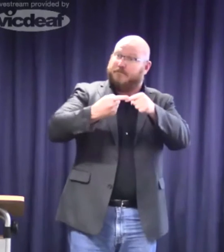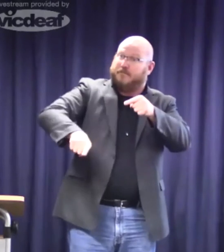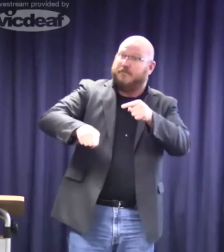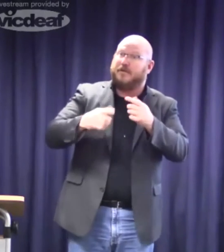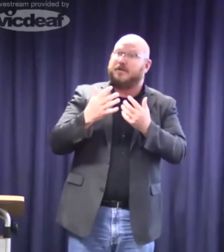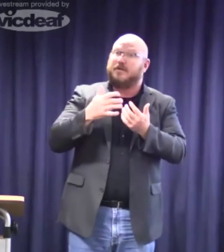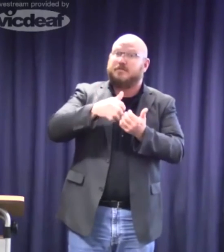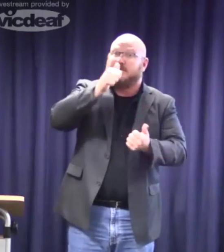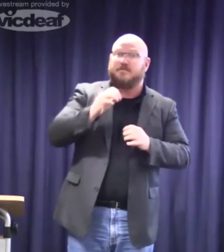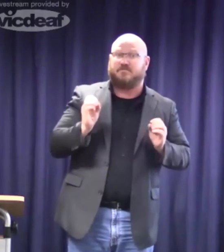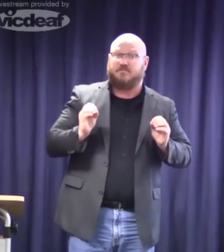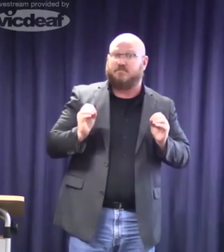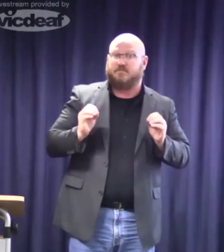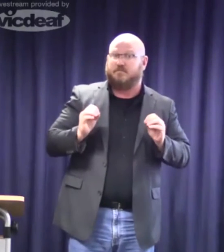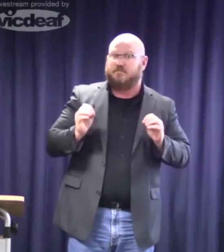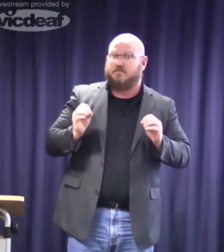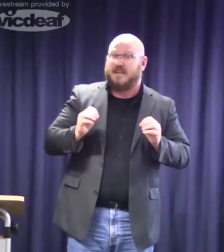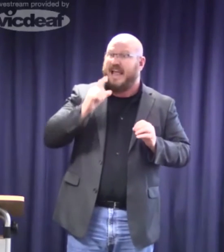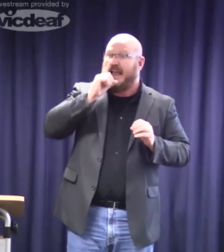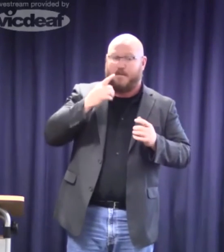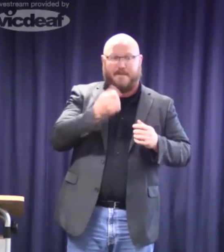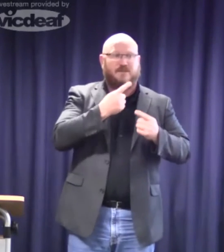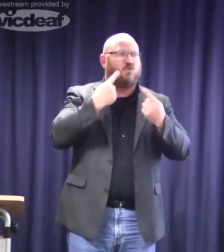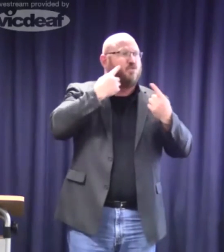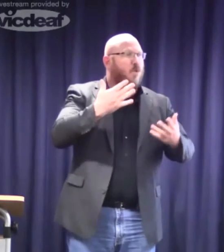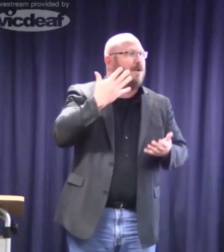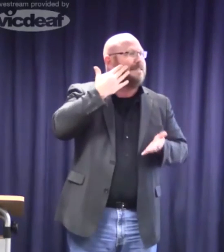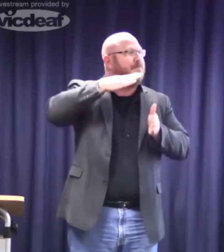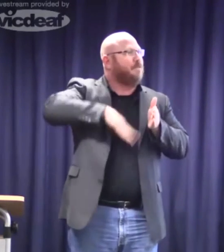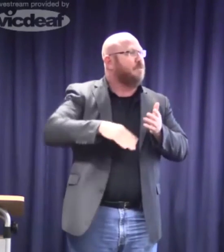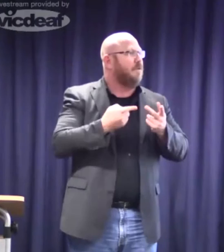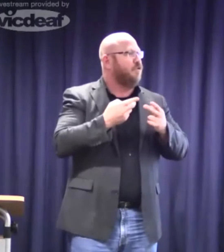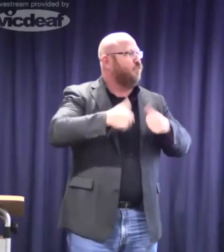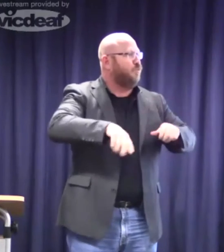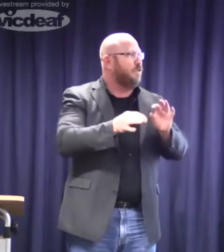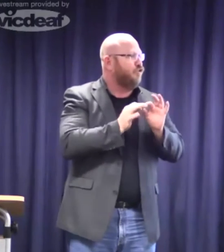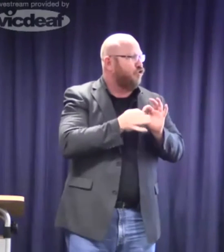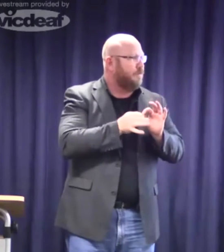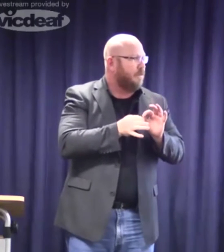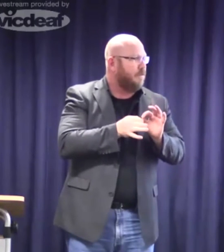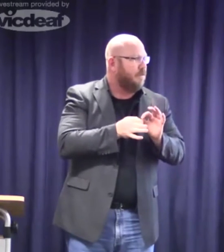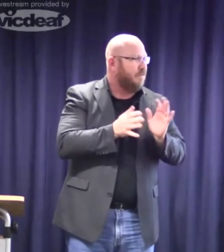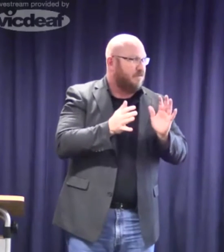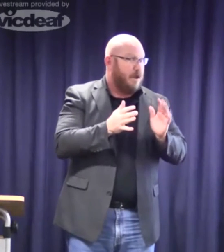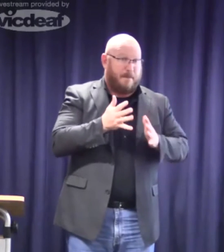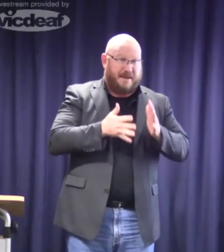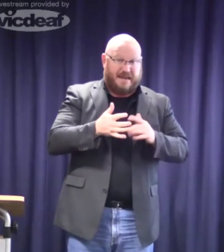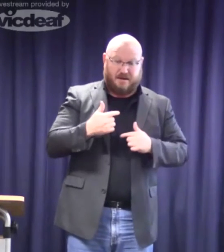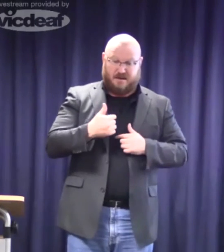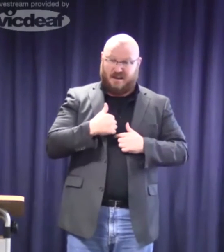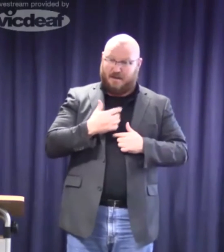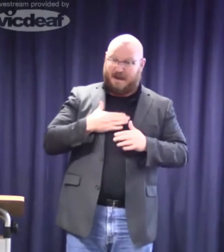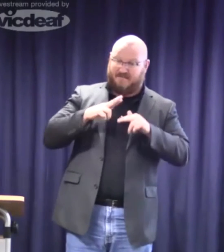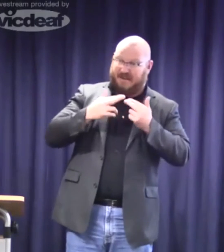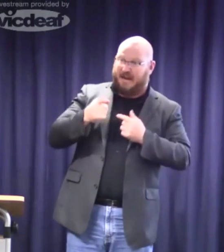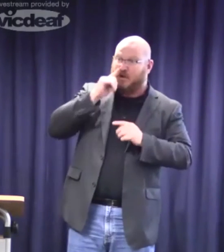The other thing about the NDIS and their rules are that interpreters do not necessarily have to be accredited. They